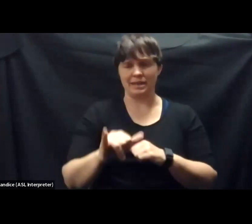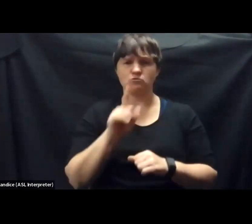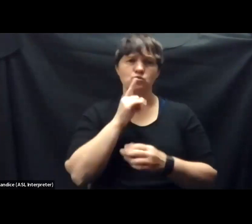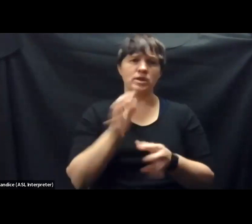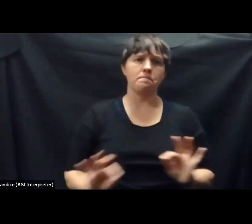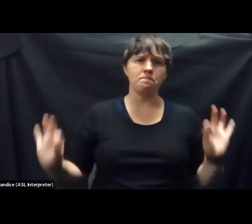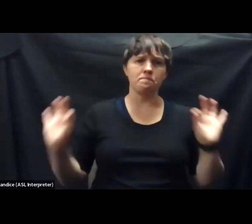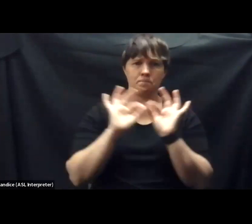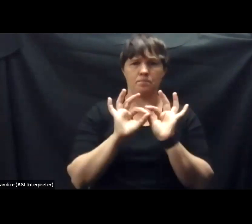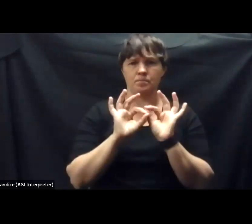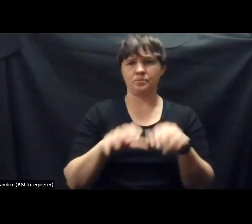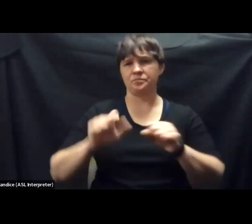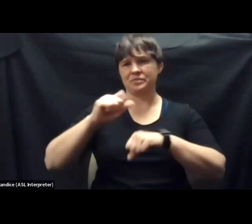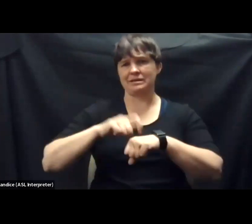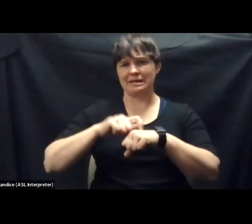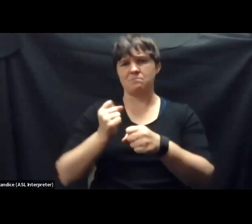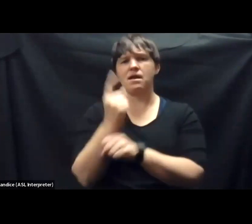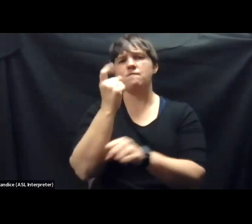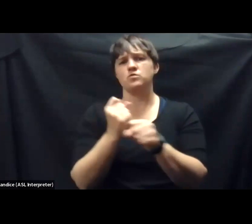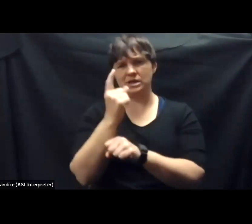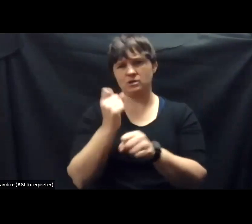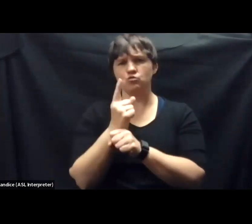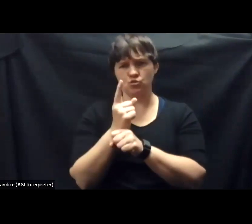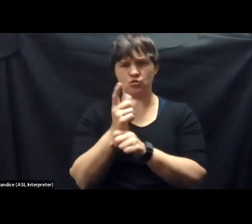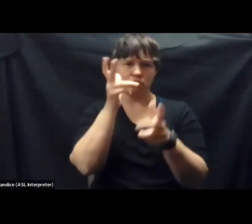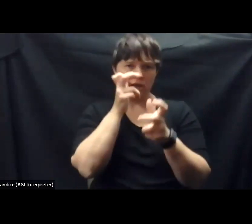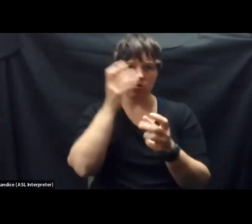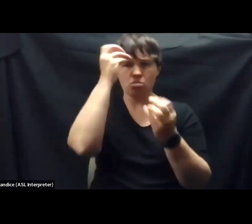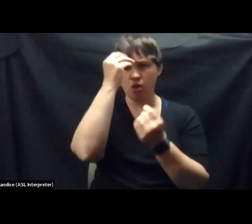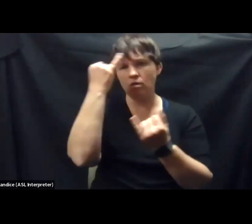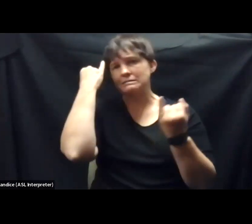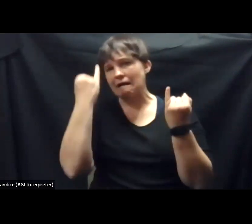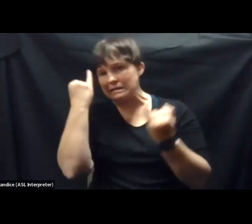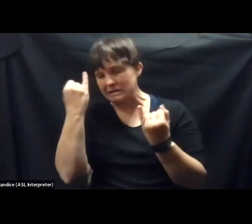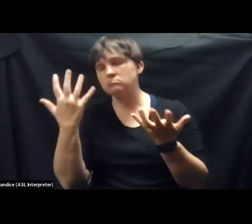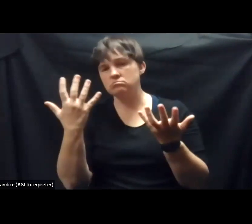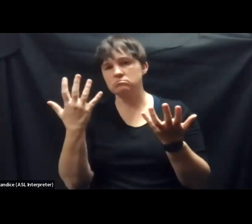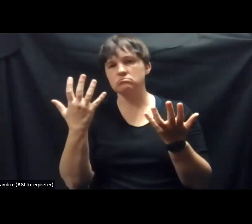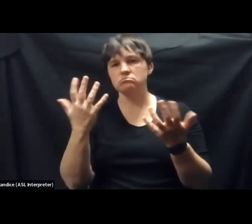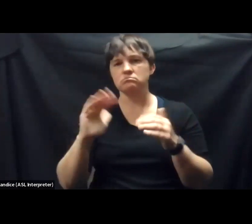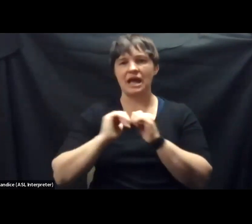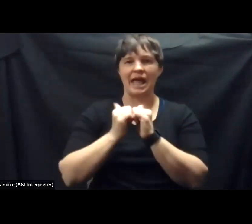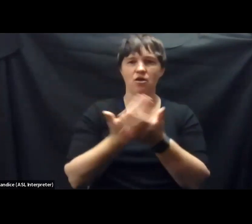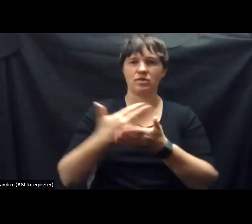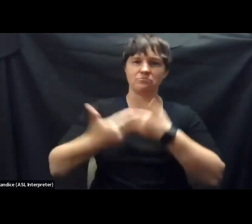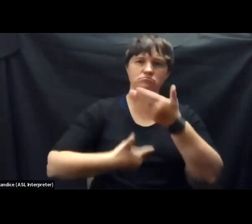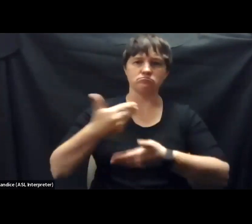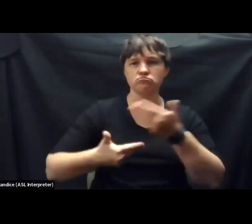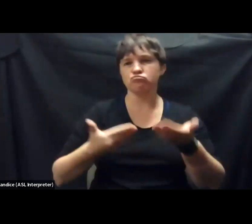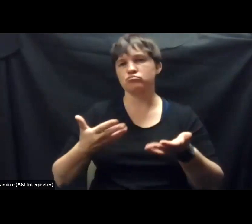we take some time every year to hear thoughts and ideas about how things are being